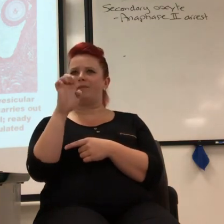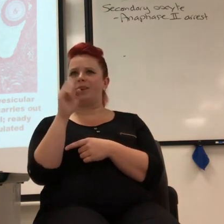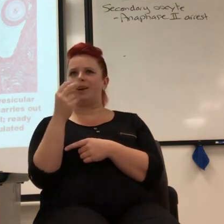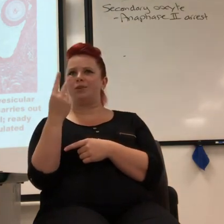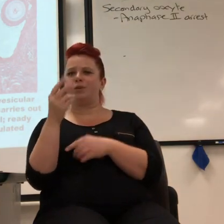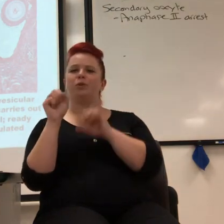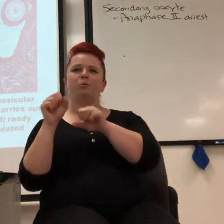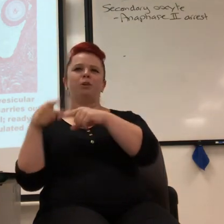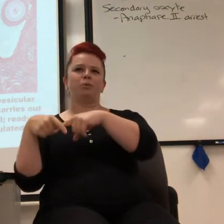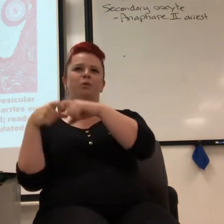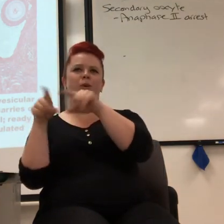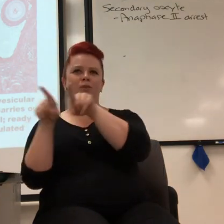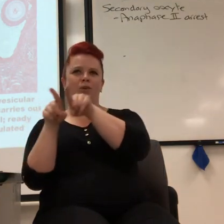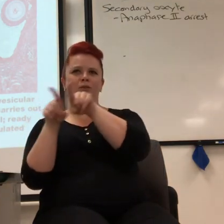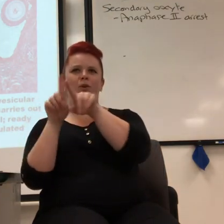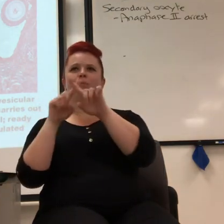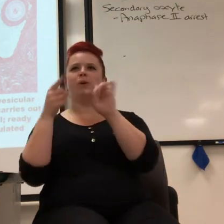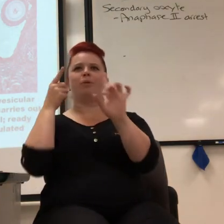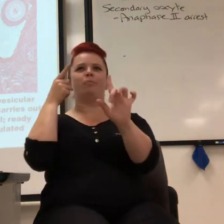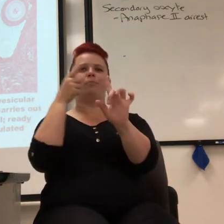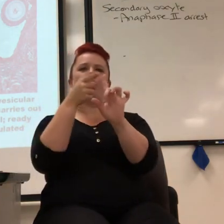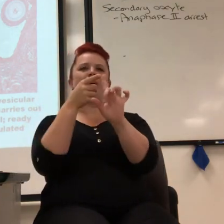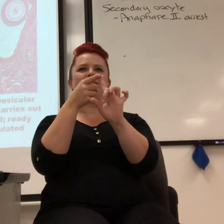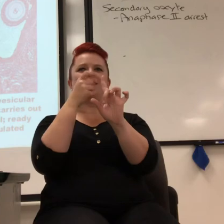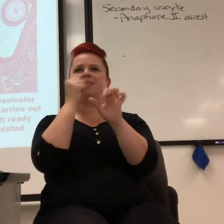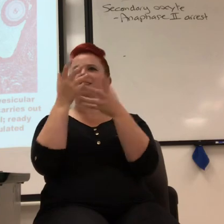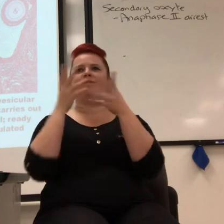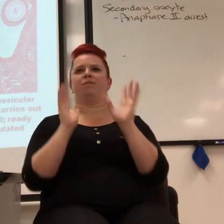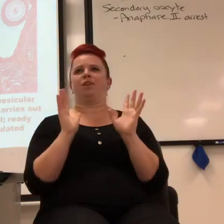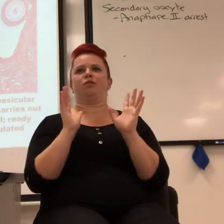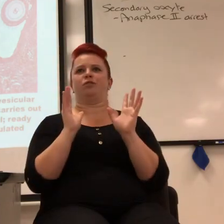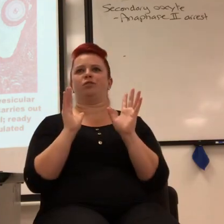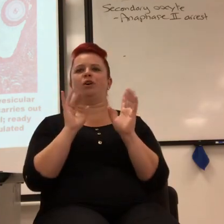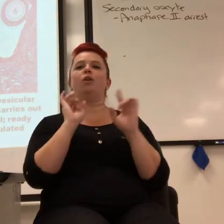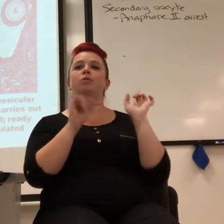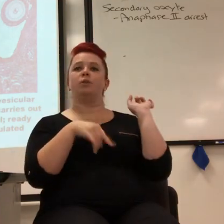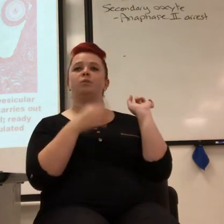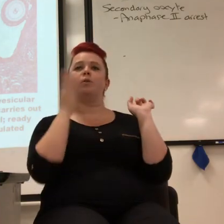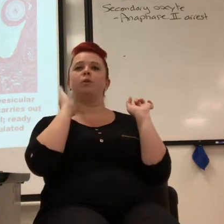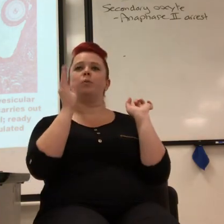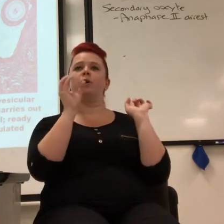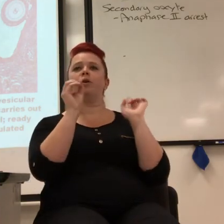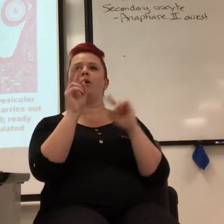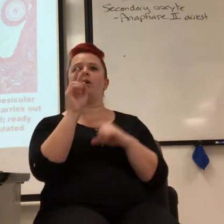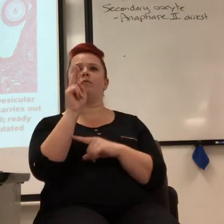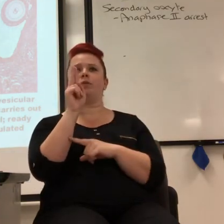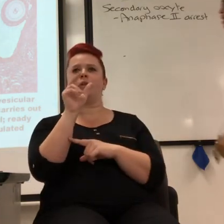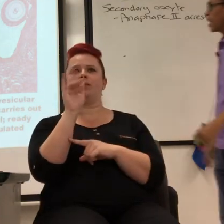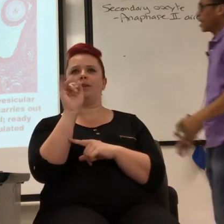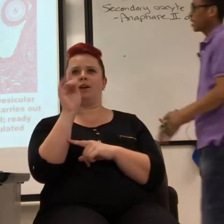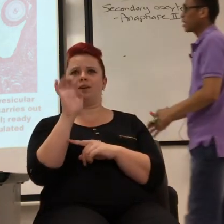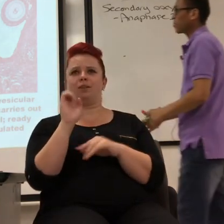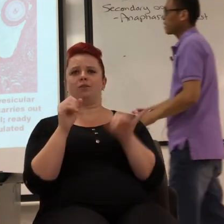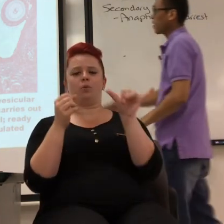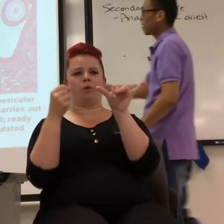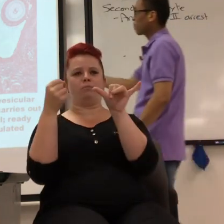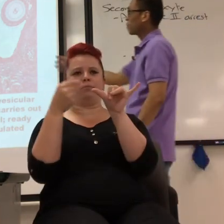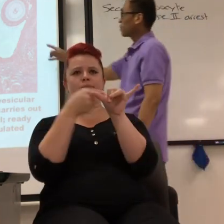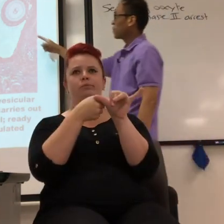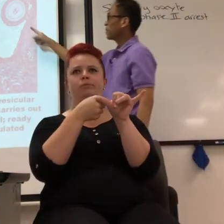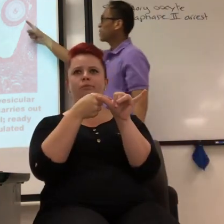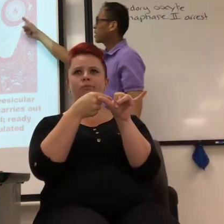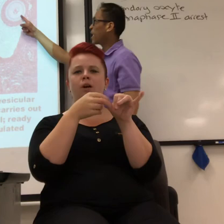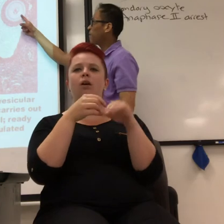All right. So this is the one that will ovulate. So what happens is, your egg, right